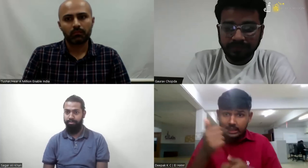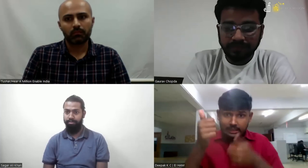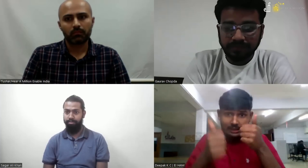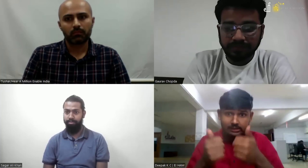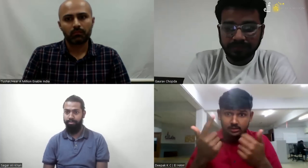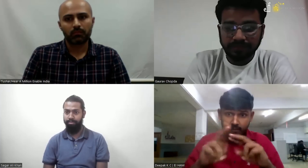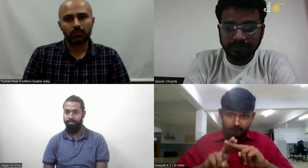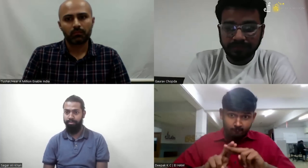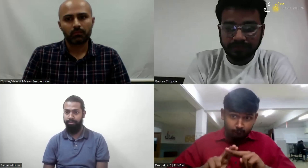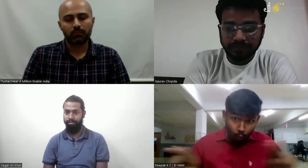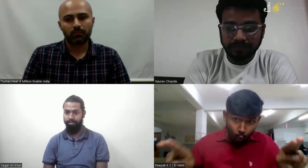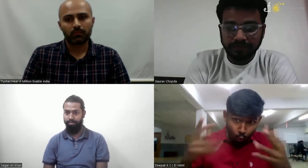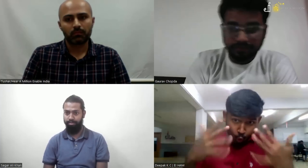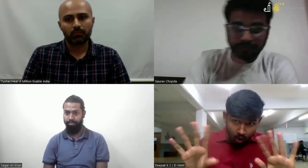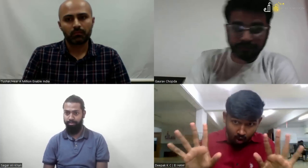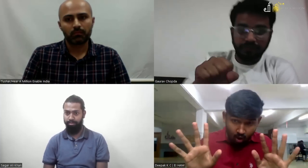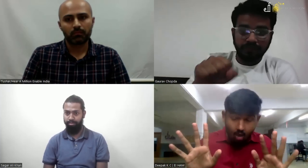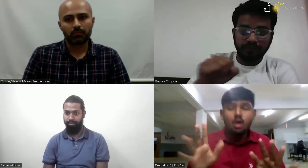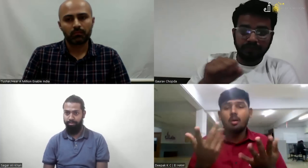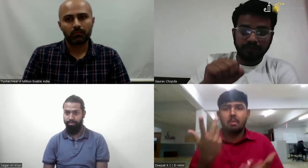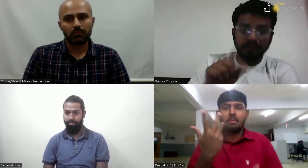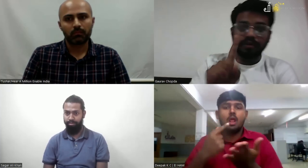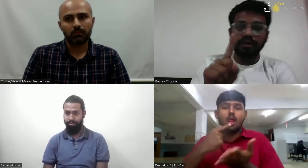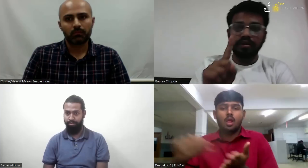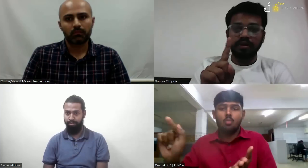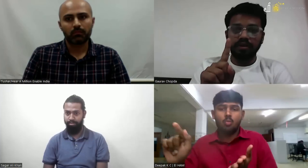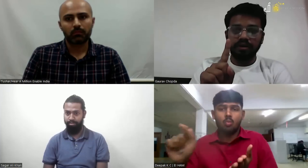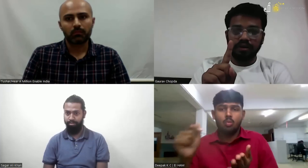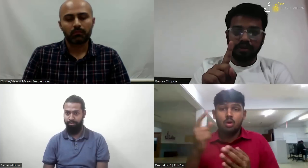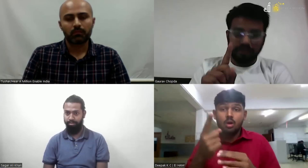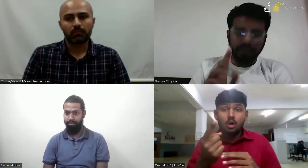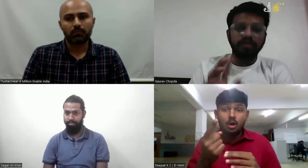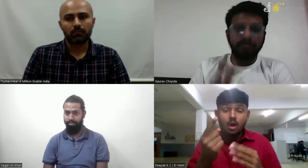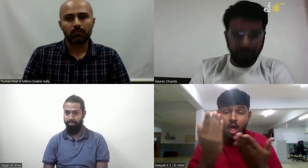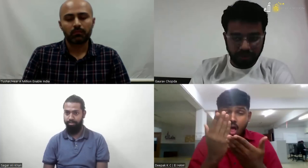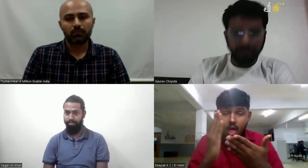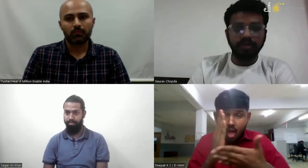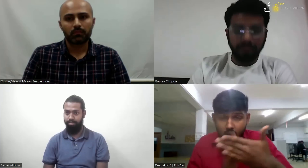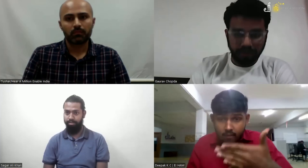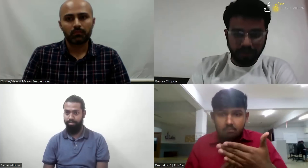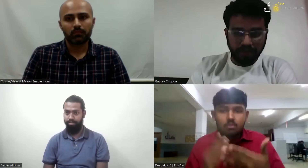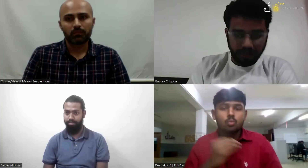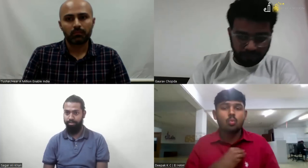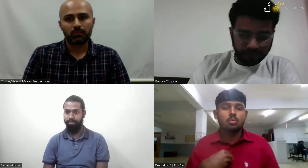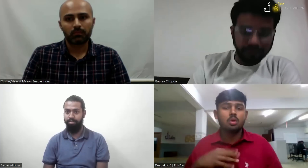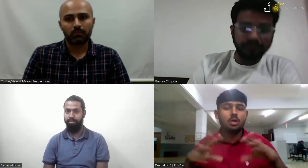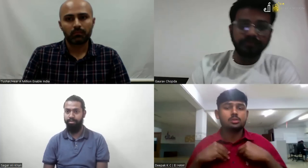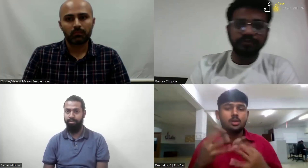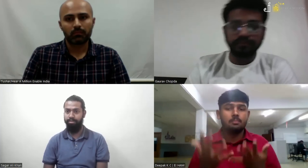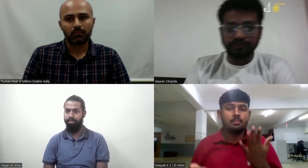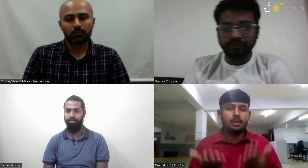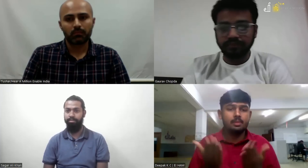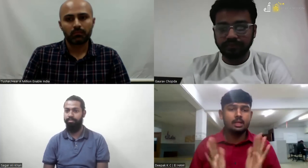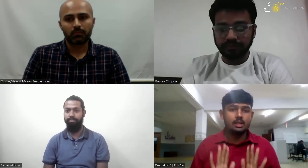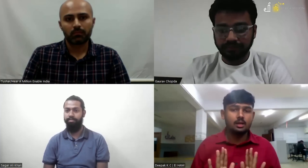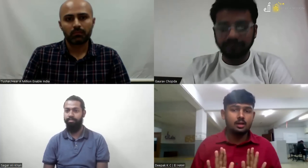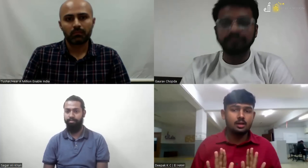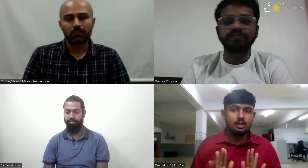also. So in the eye test, whether you have got the eye test done, if there